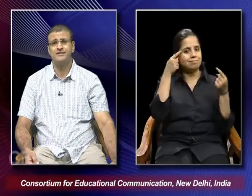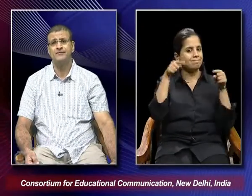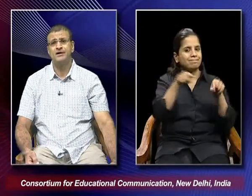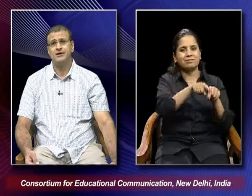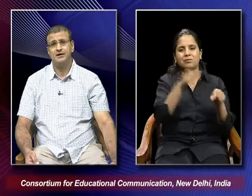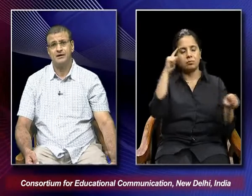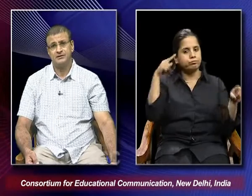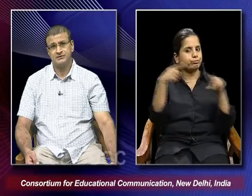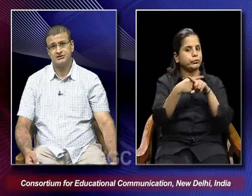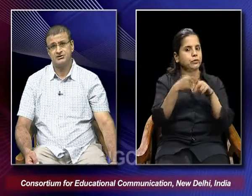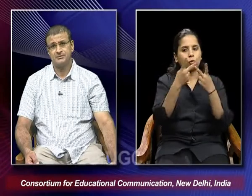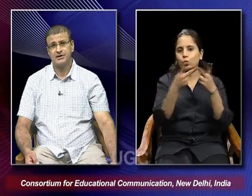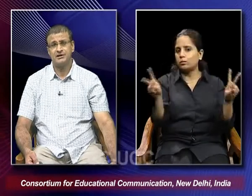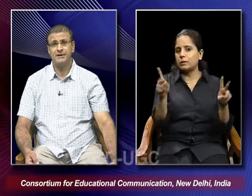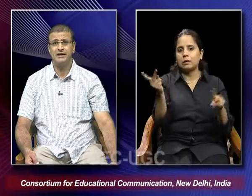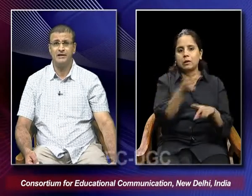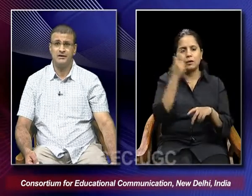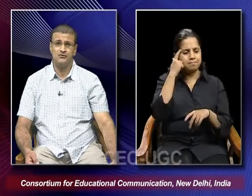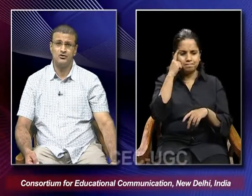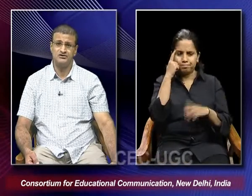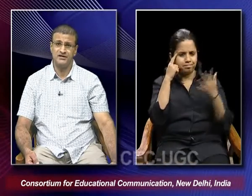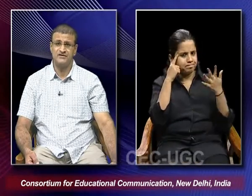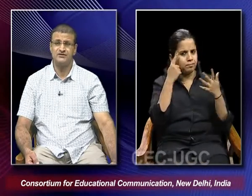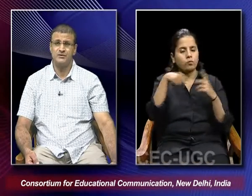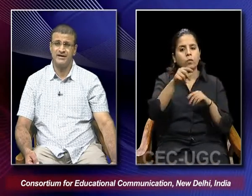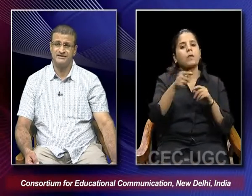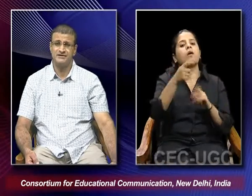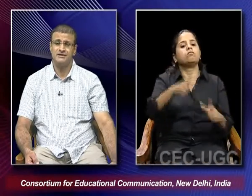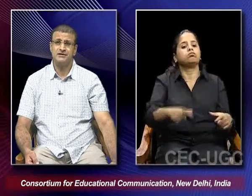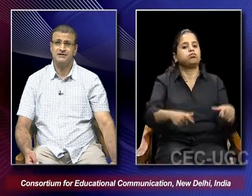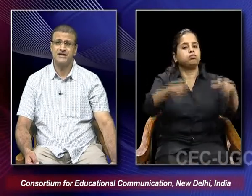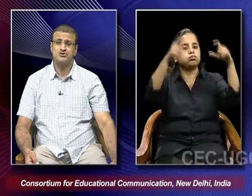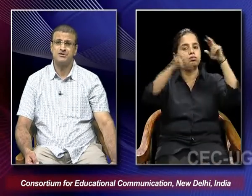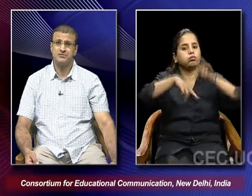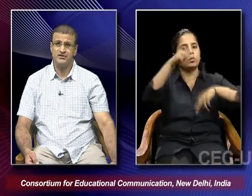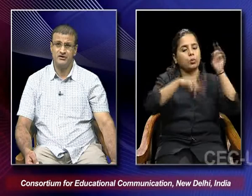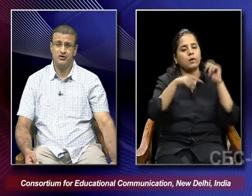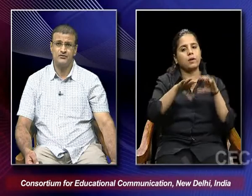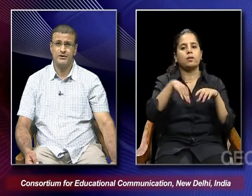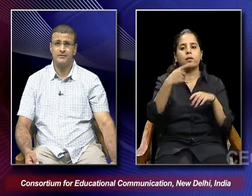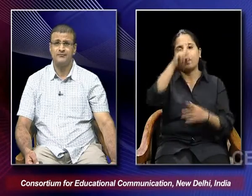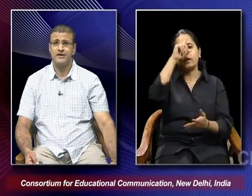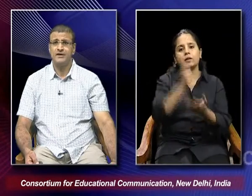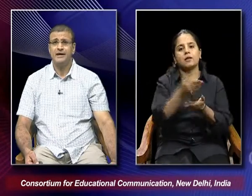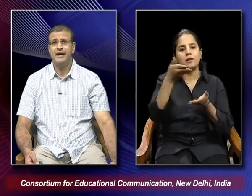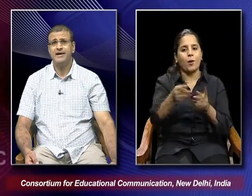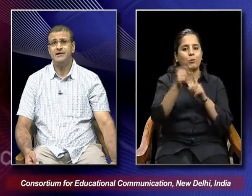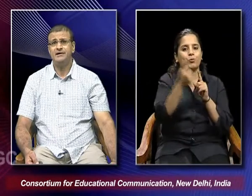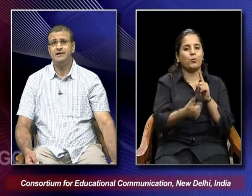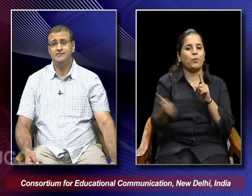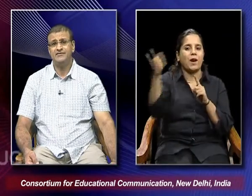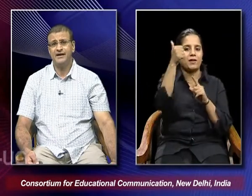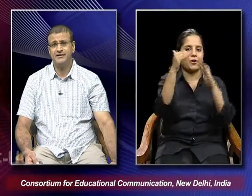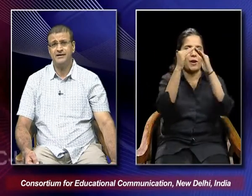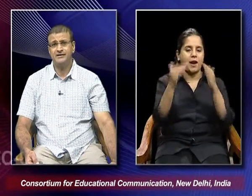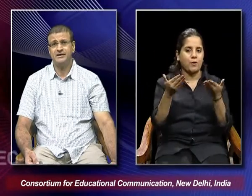finally this particular building was referred to as the Rashtrapati Bhavan of today. And